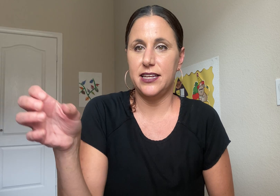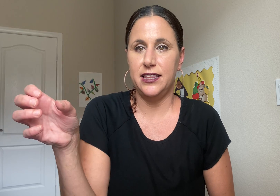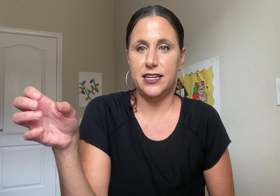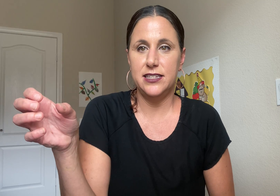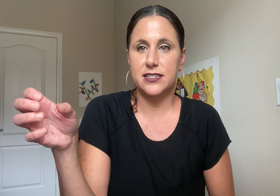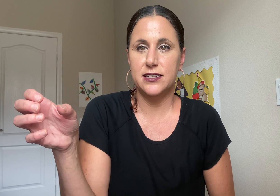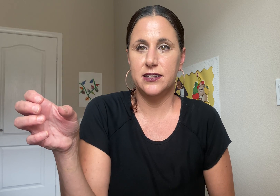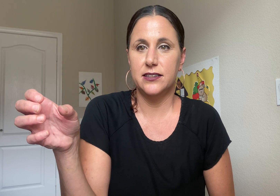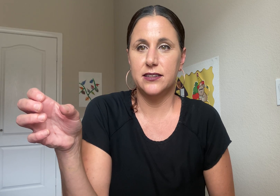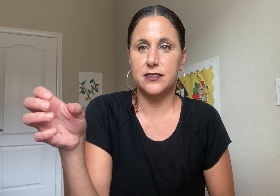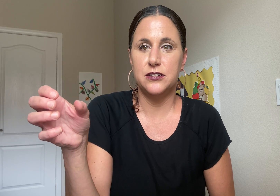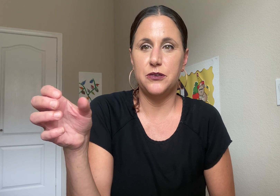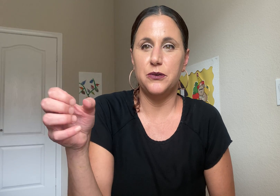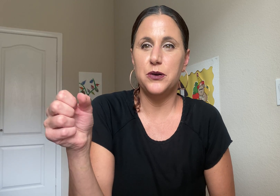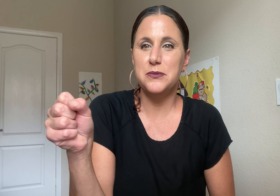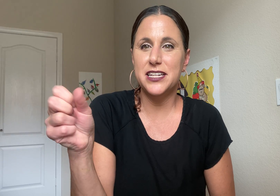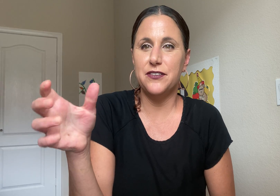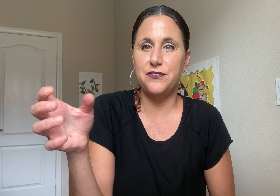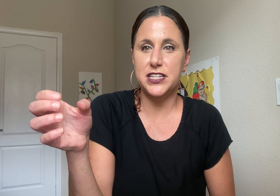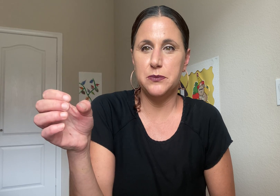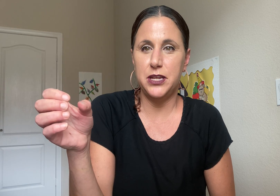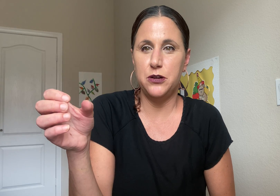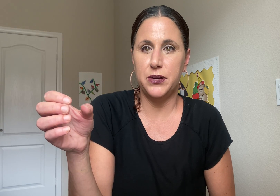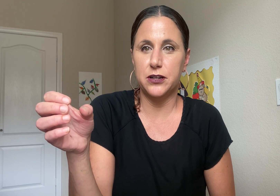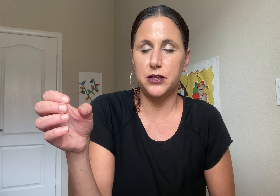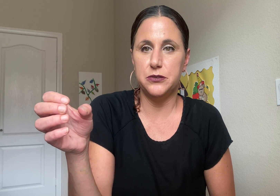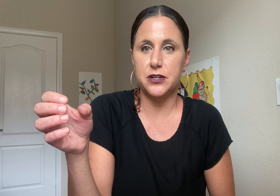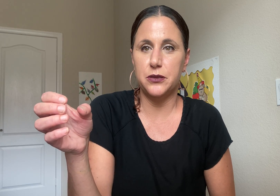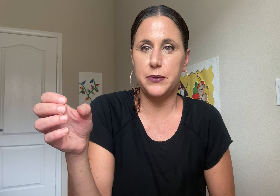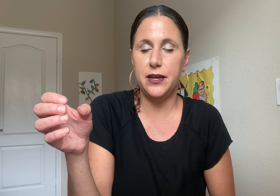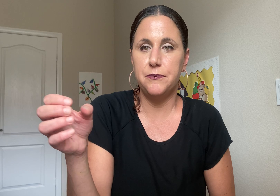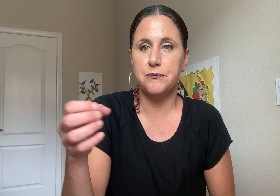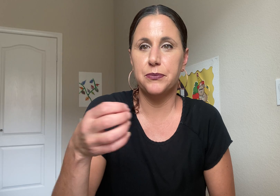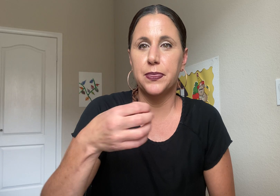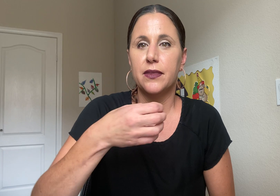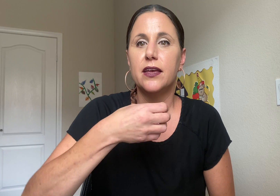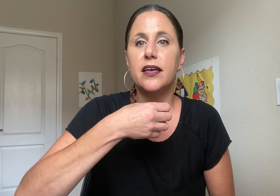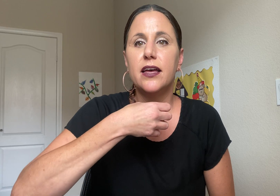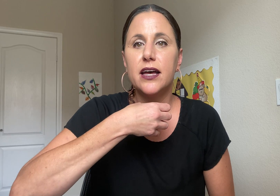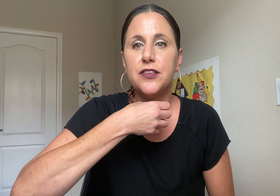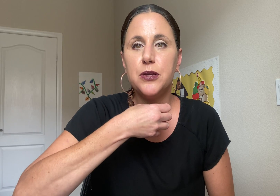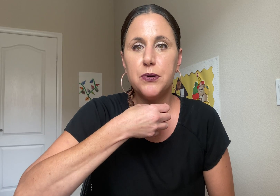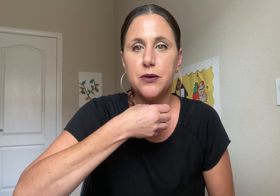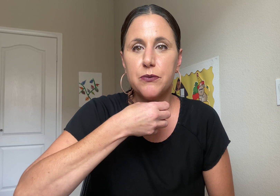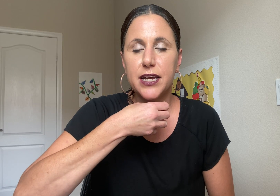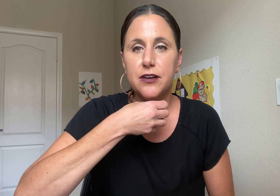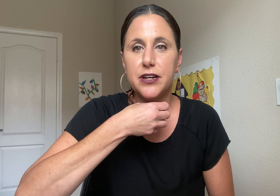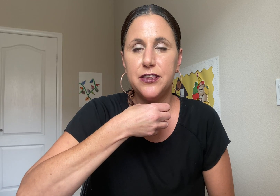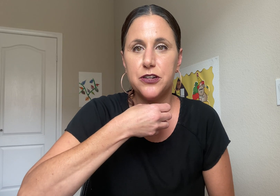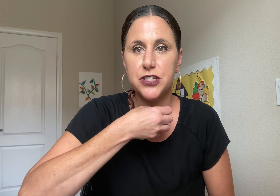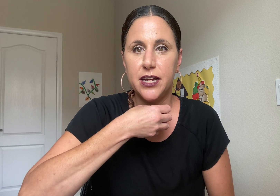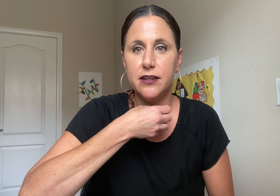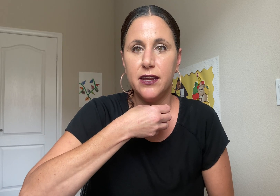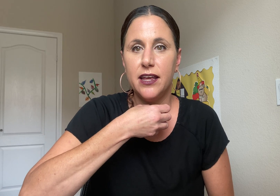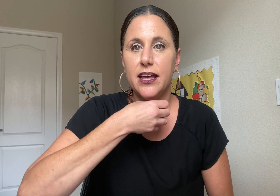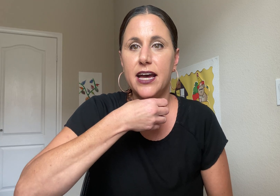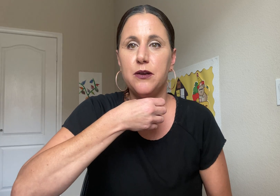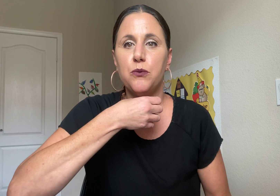like this, so almost like a fist, but you don't want to close it all the way. And then you put it right underneath your chin. And what